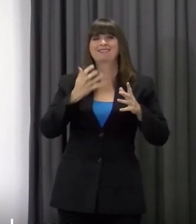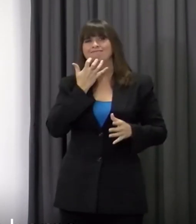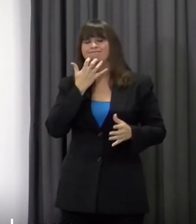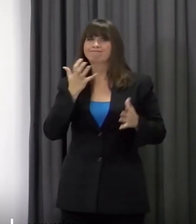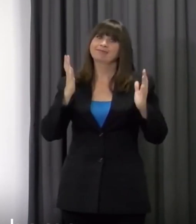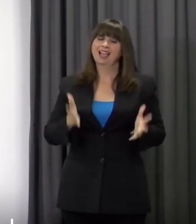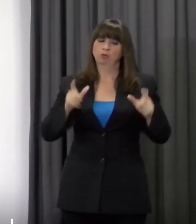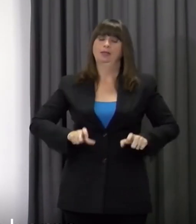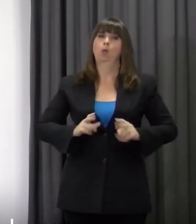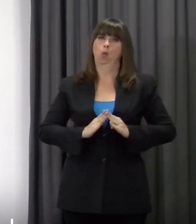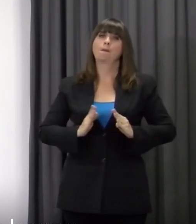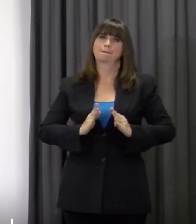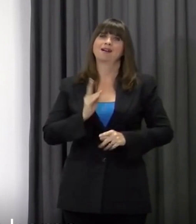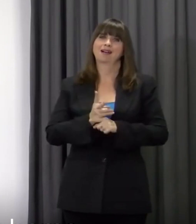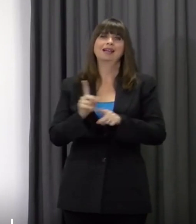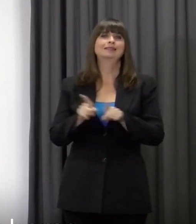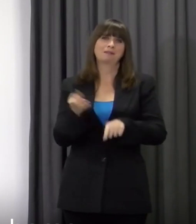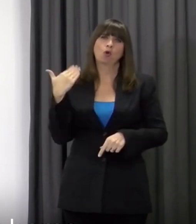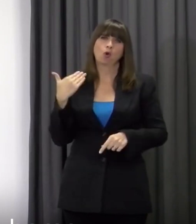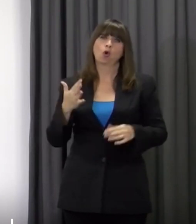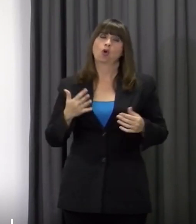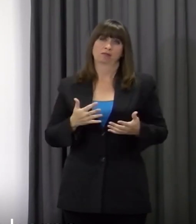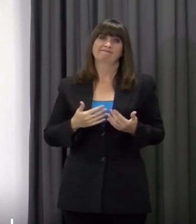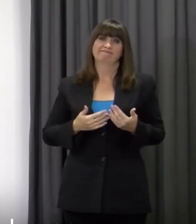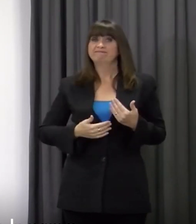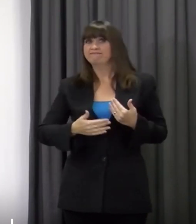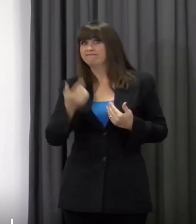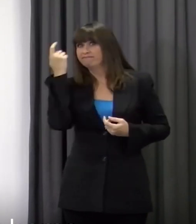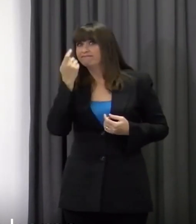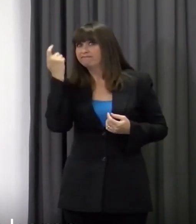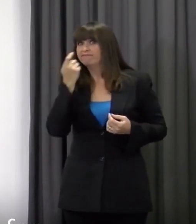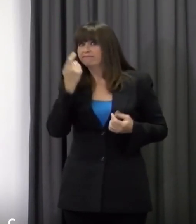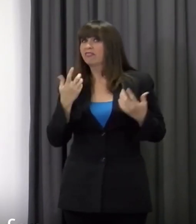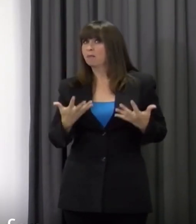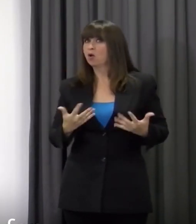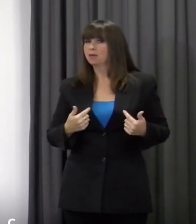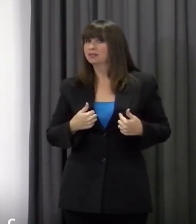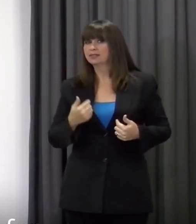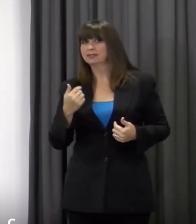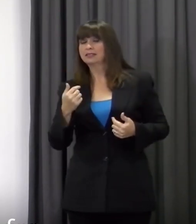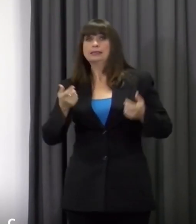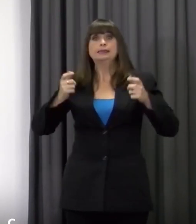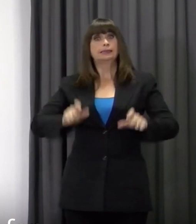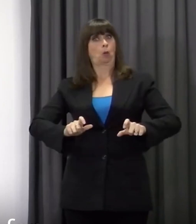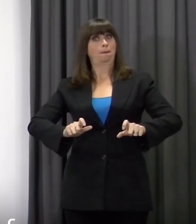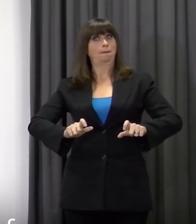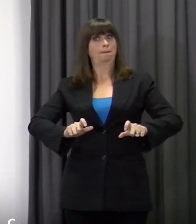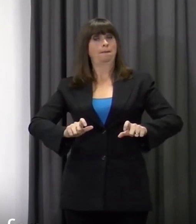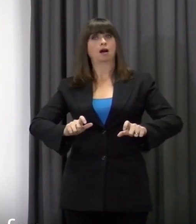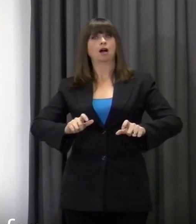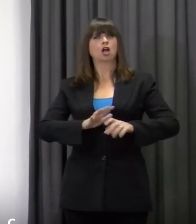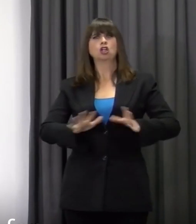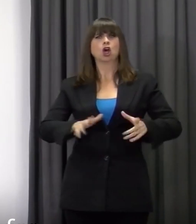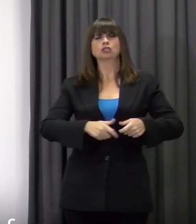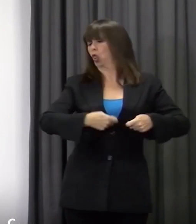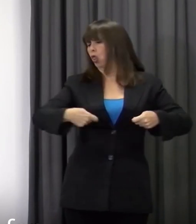stay at home once again to save those lives. But this time, it would be for weeks